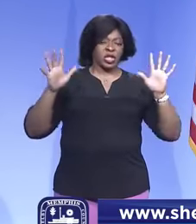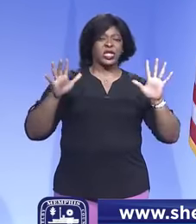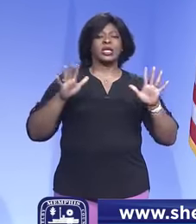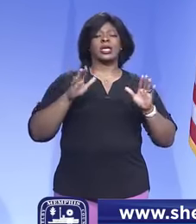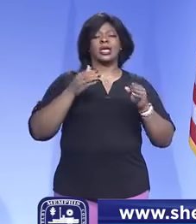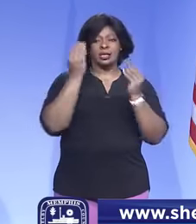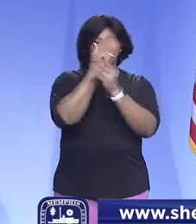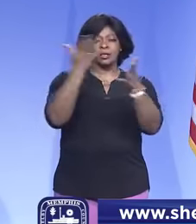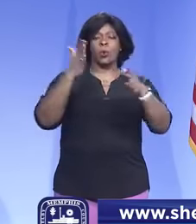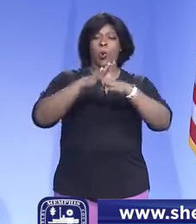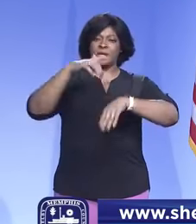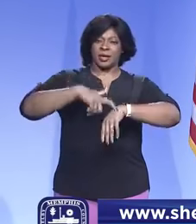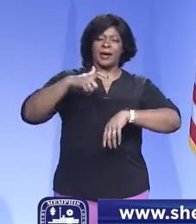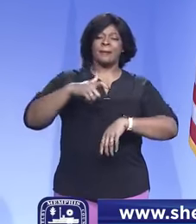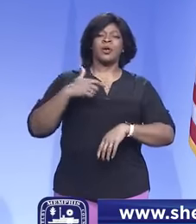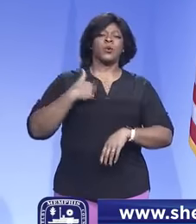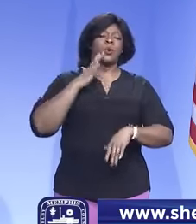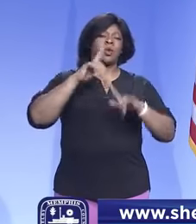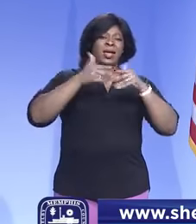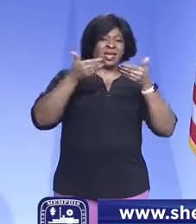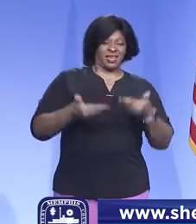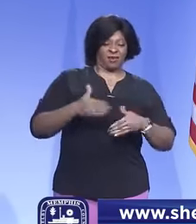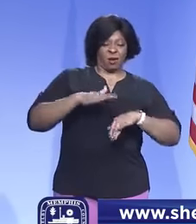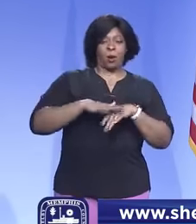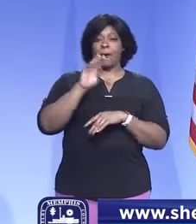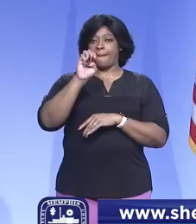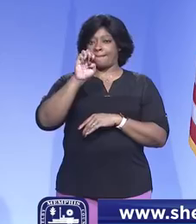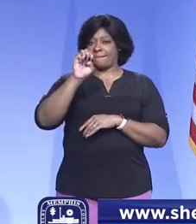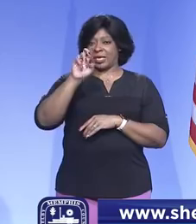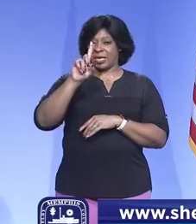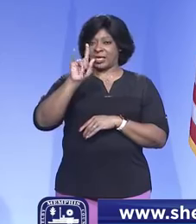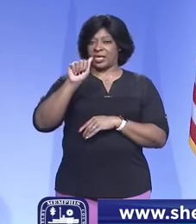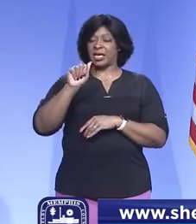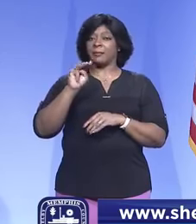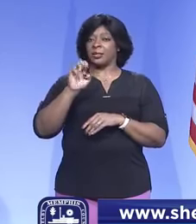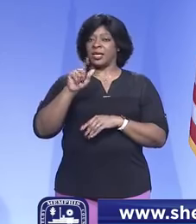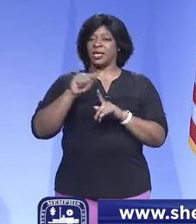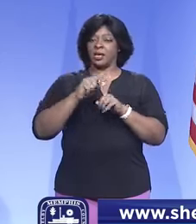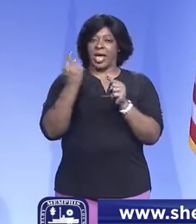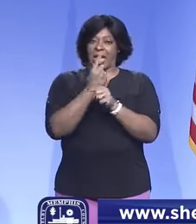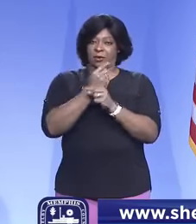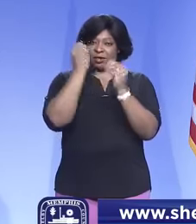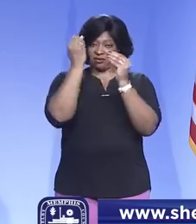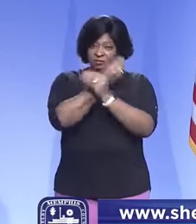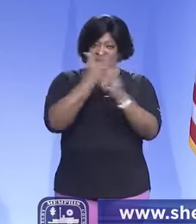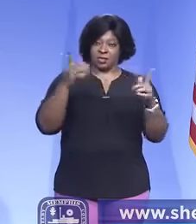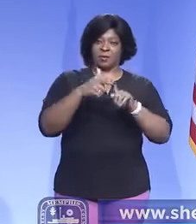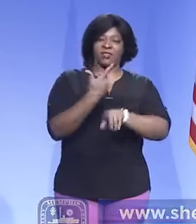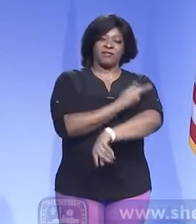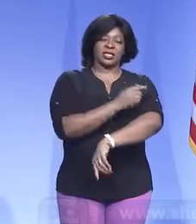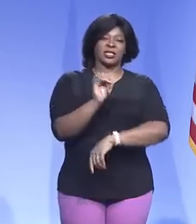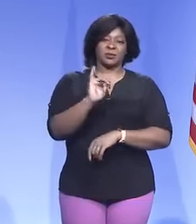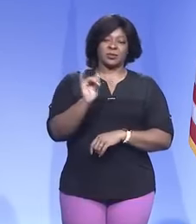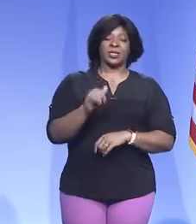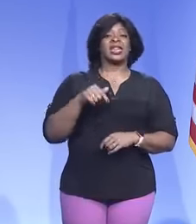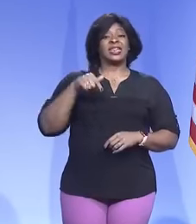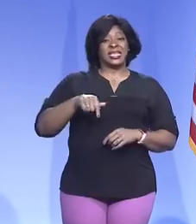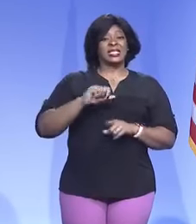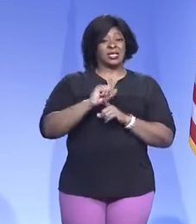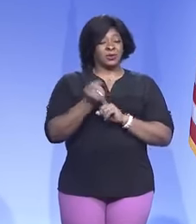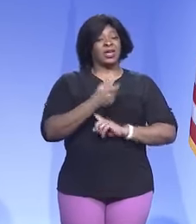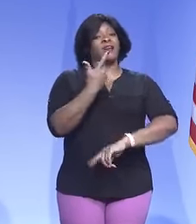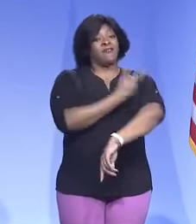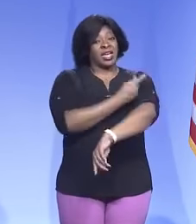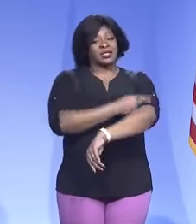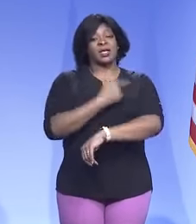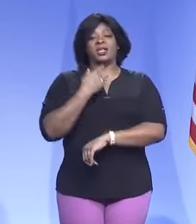in a timely manner. So we're also going to rely heavily on the media to help get out accurate information about the vaccine. In this case, vaccines,